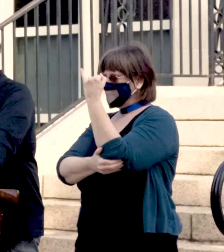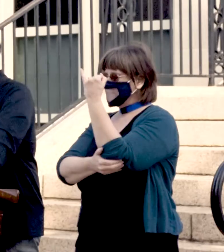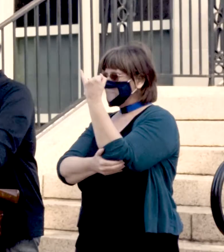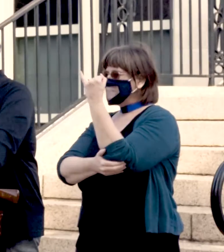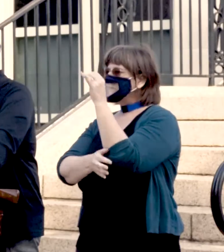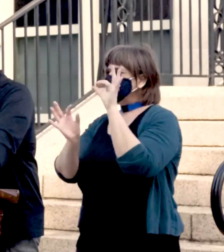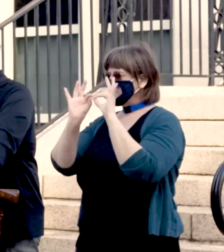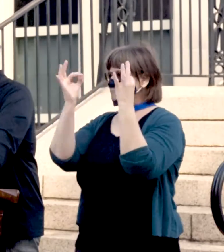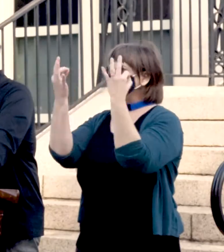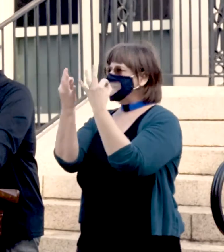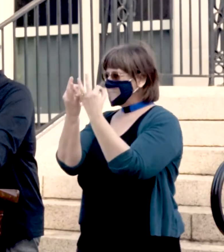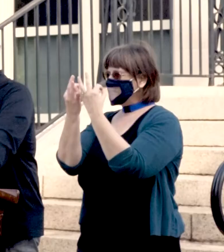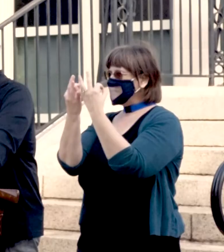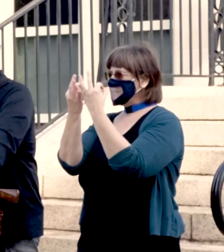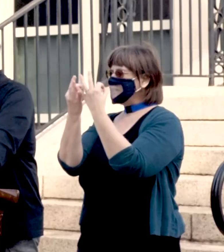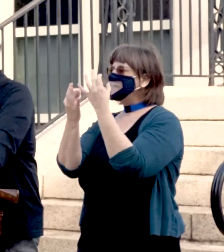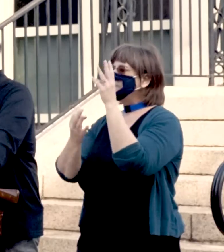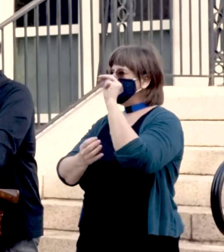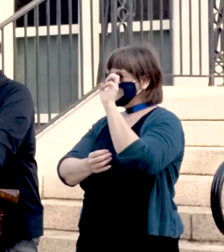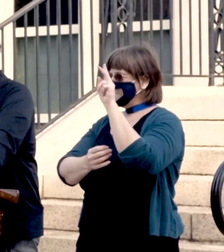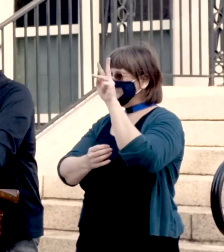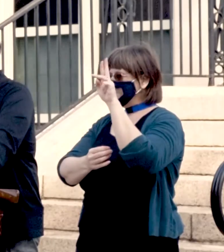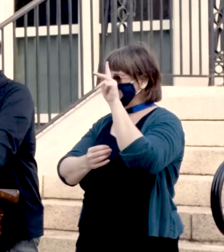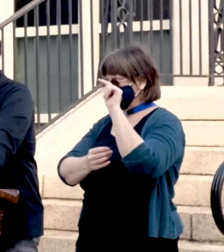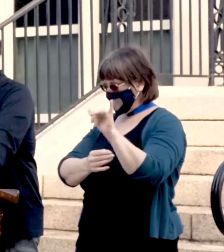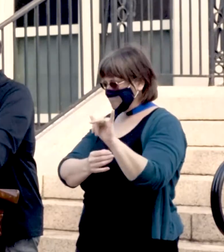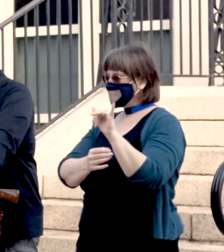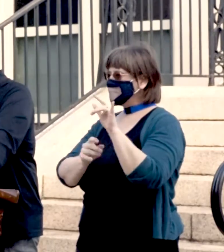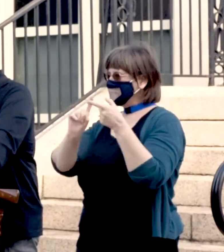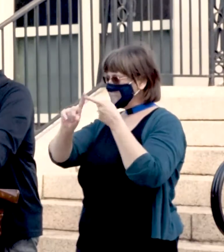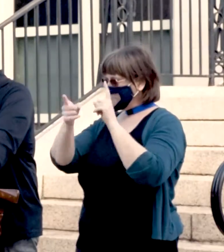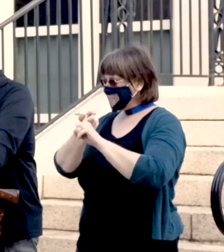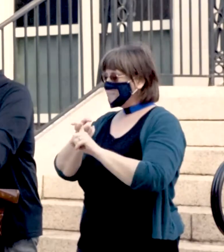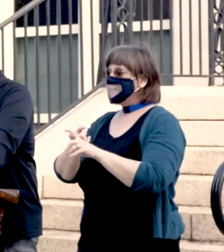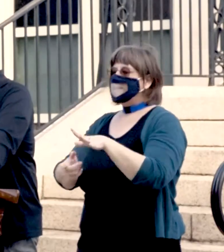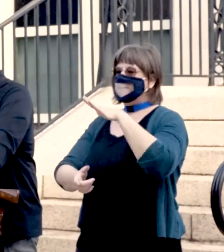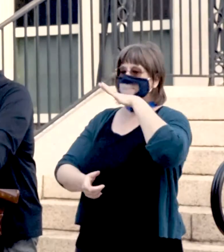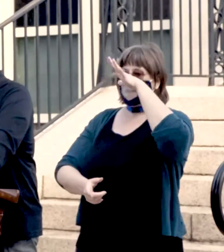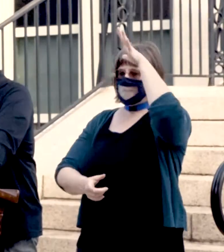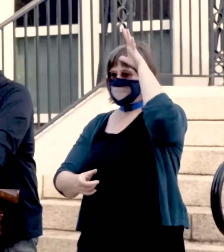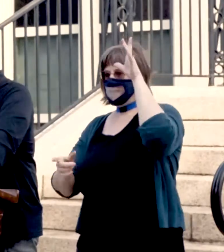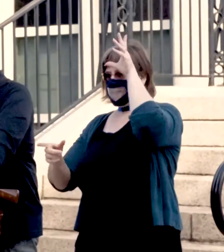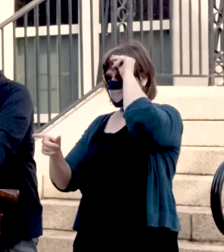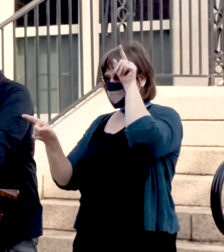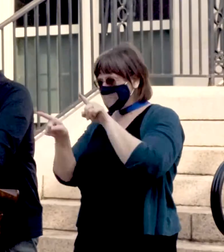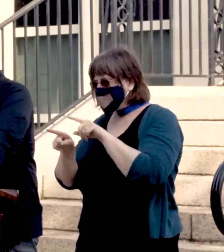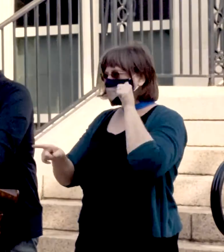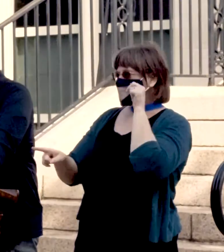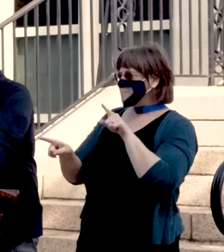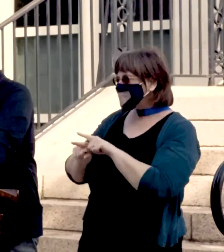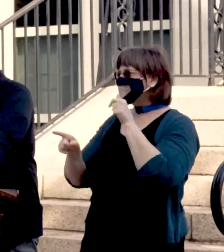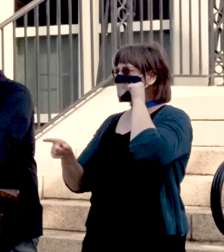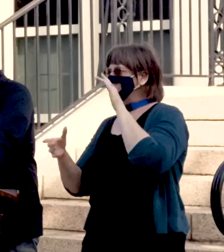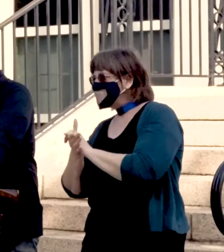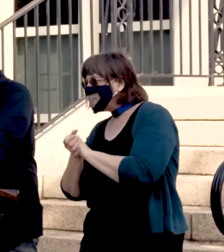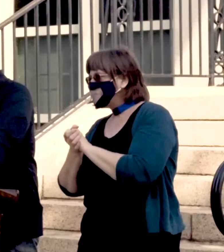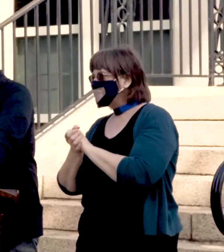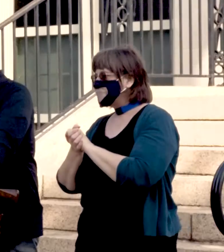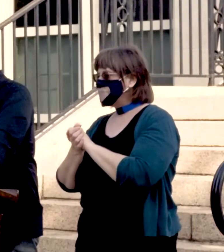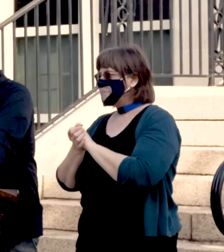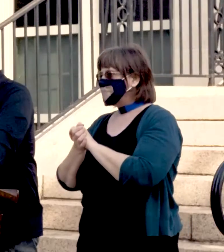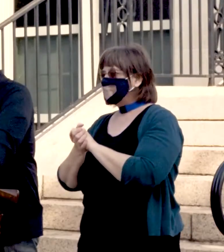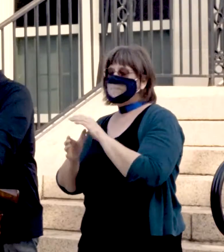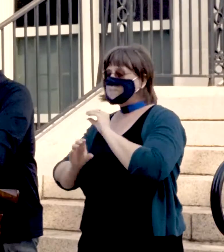are. And we went into this house where his mom, dad, brother, sister, his wife — he didn't have any